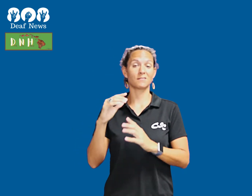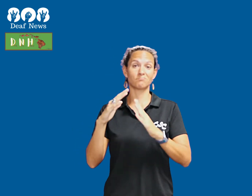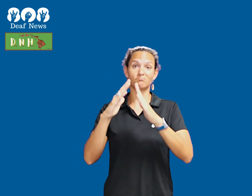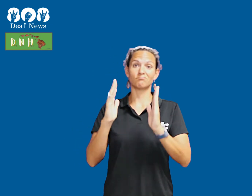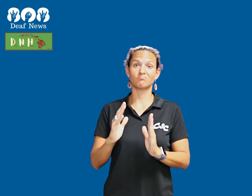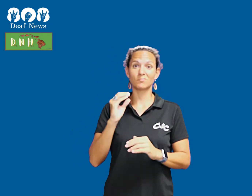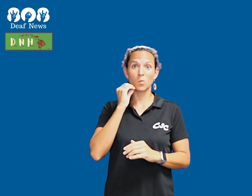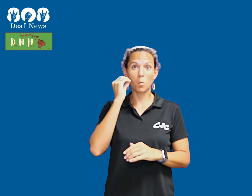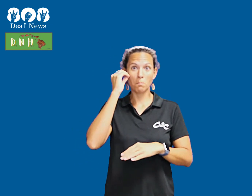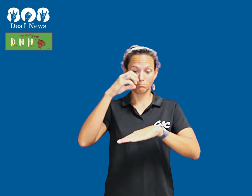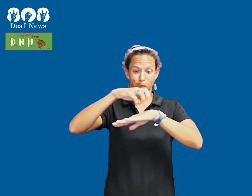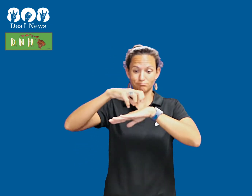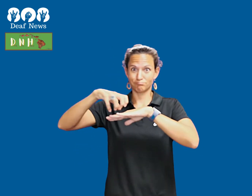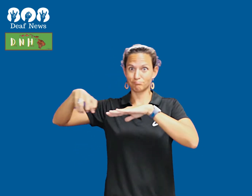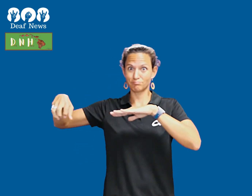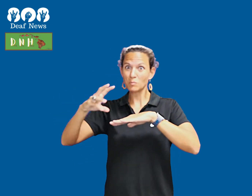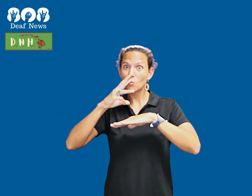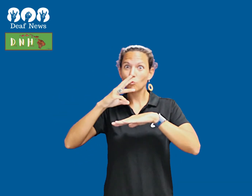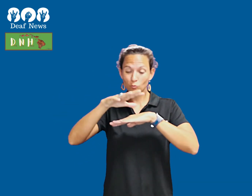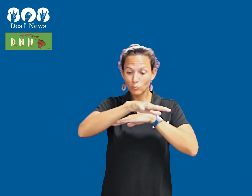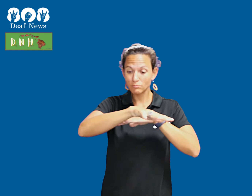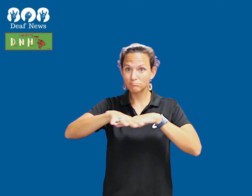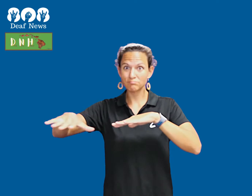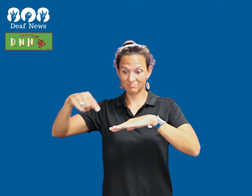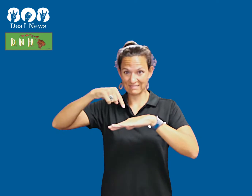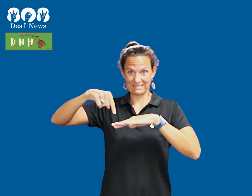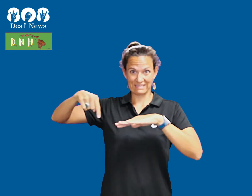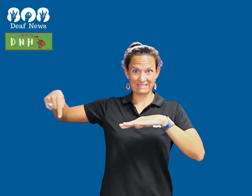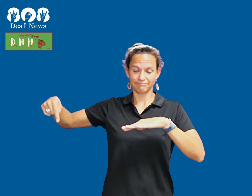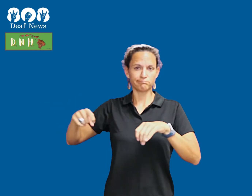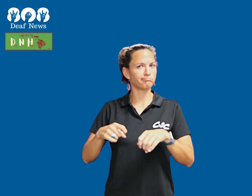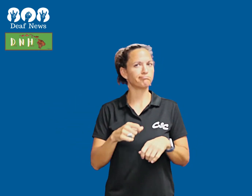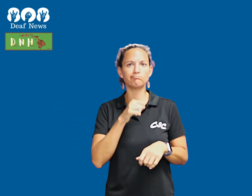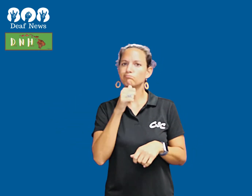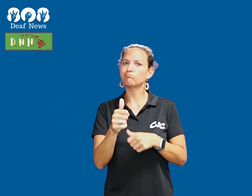They found that 20 homes did not comply with the permit.